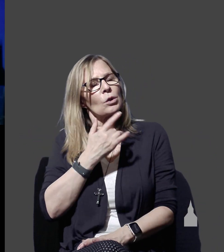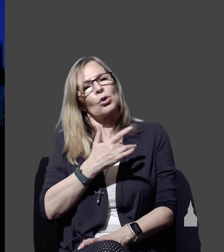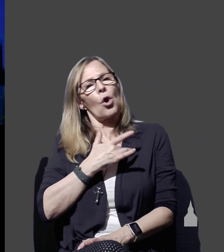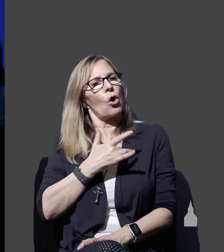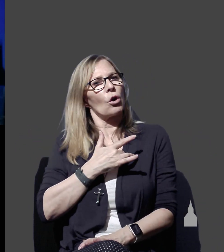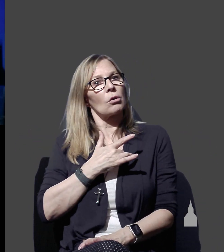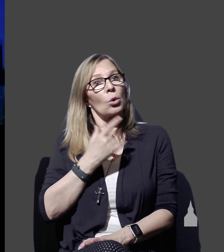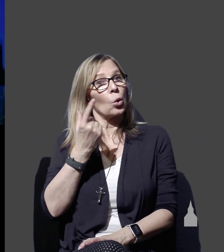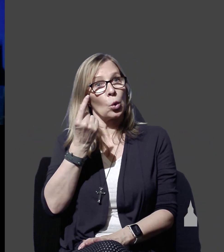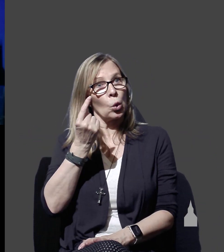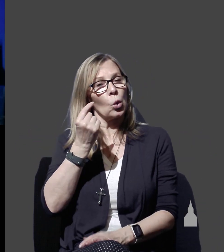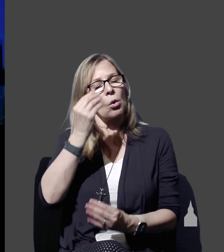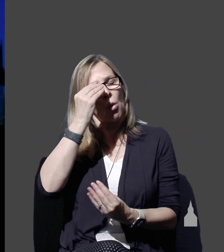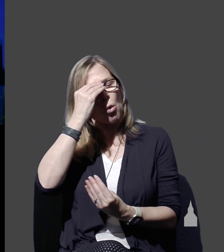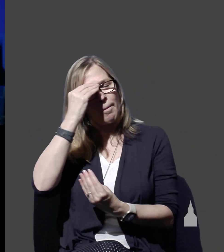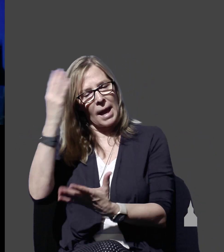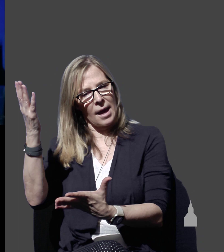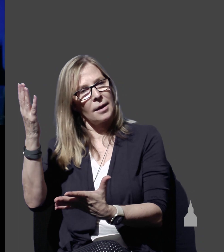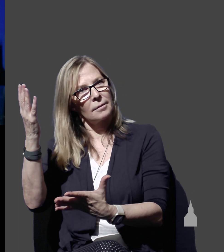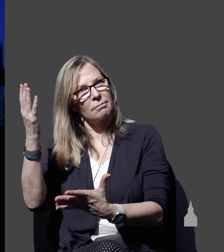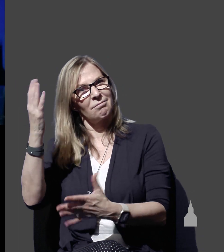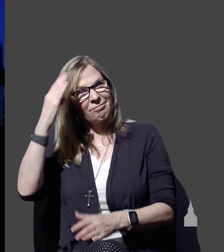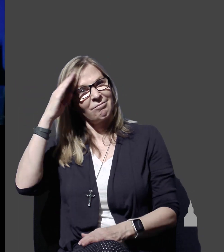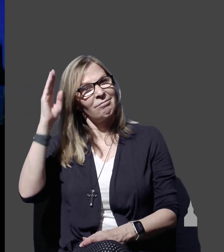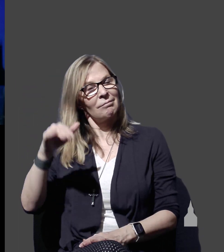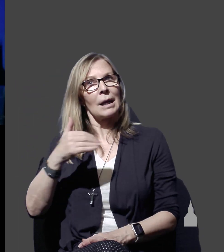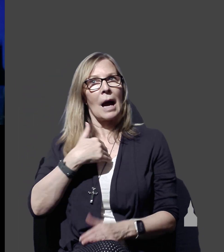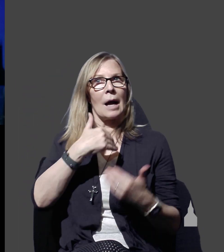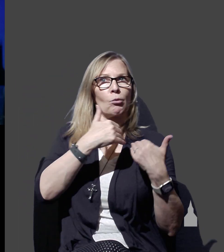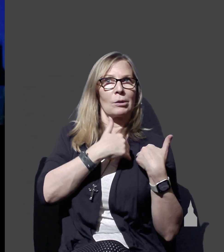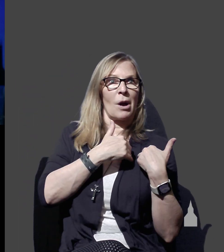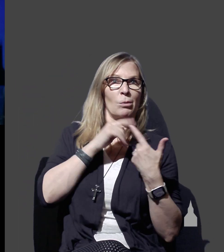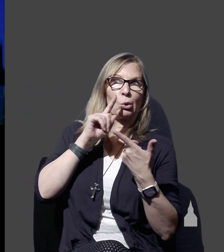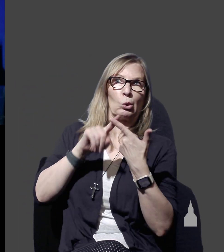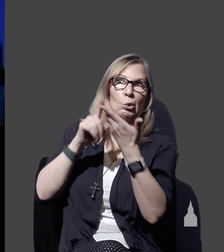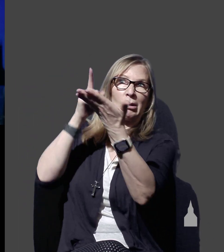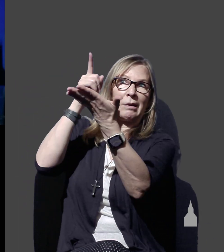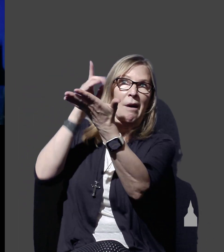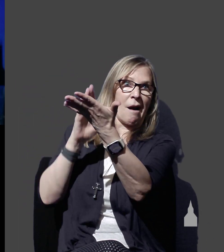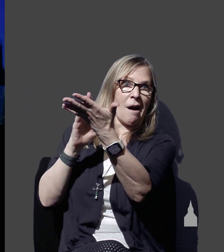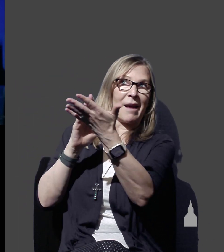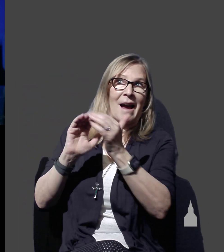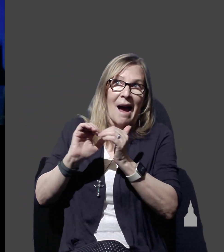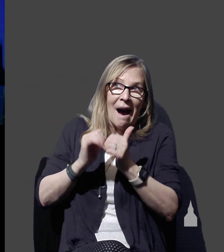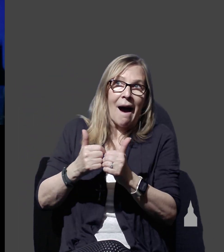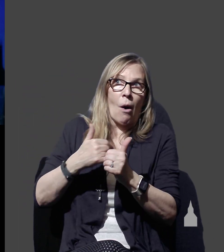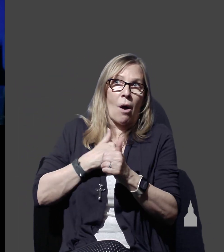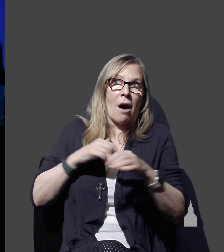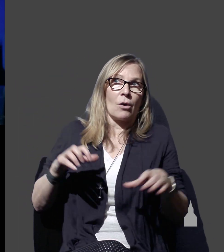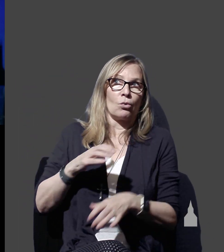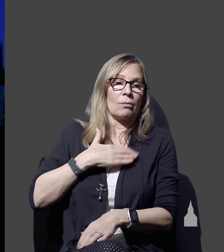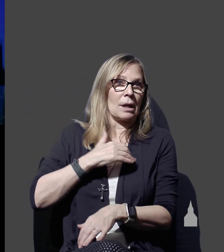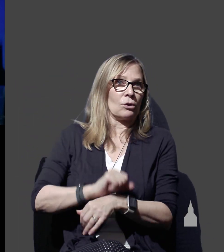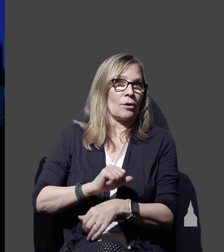you obey, knowing that you're accountable to God for how you do your job.